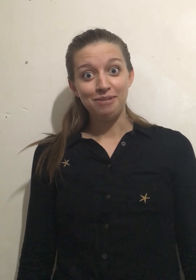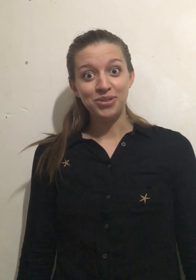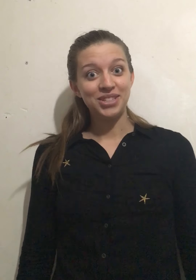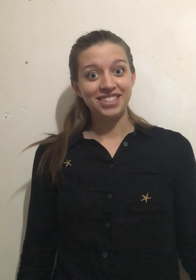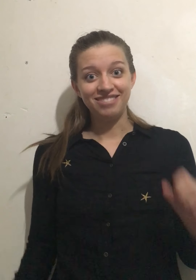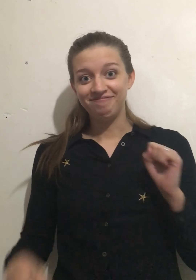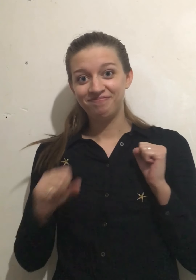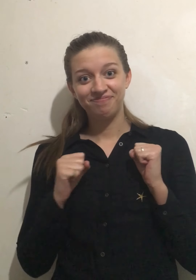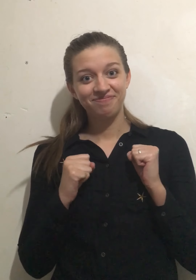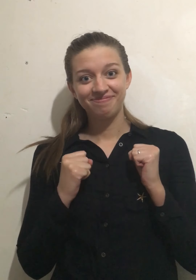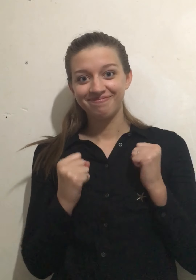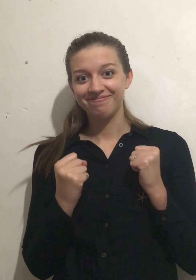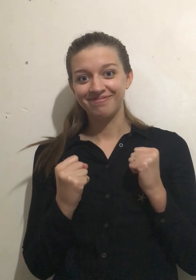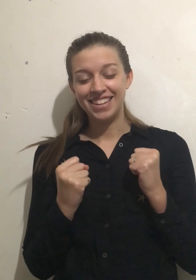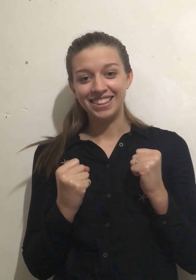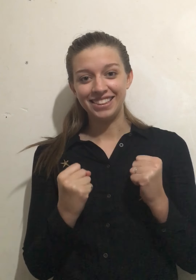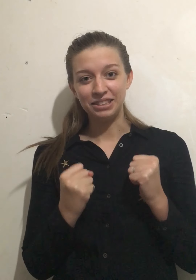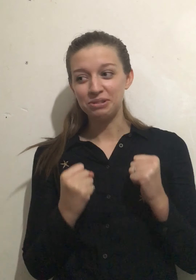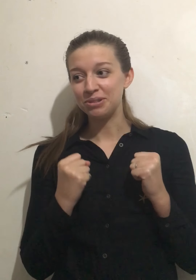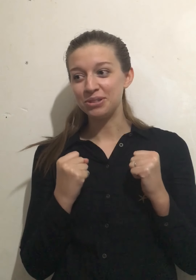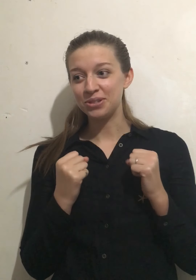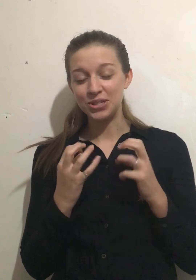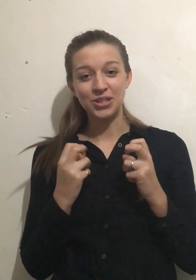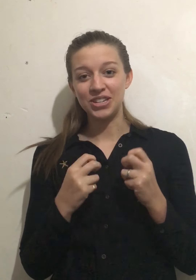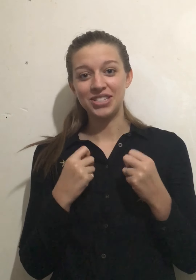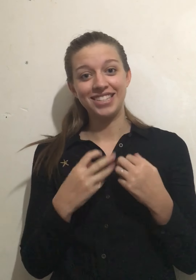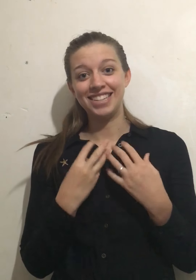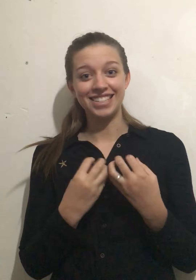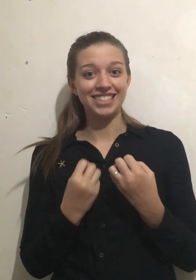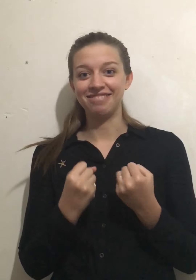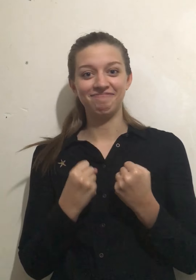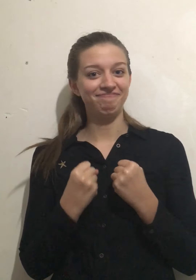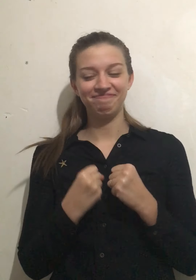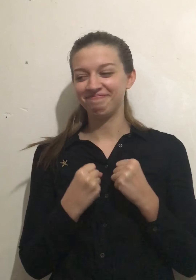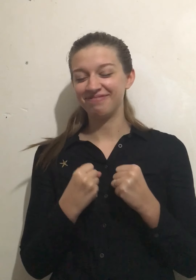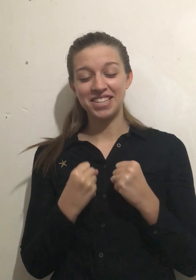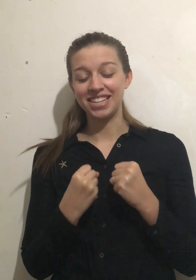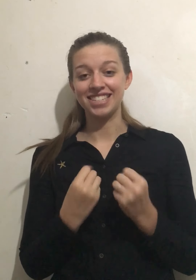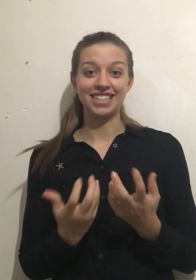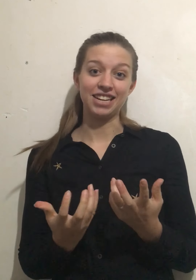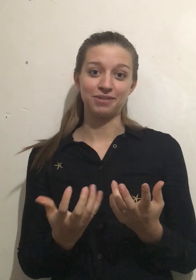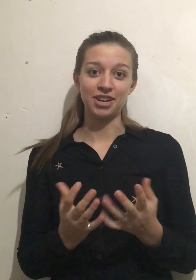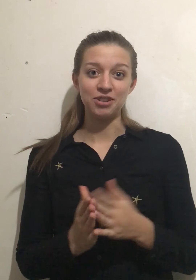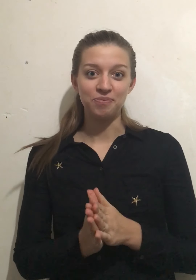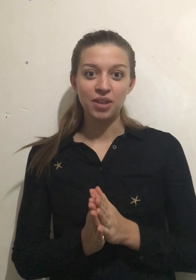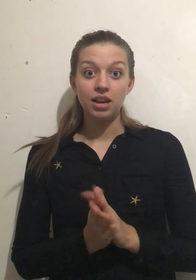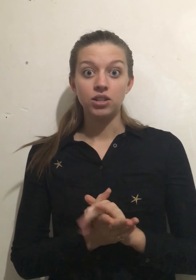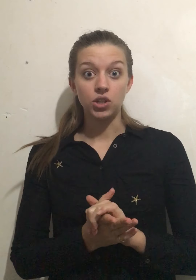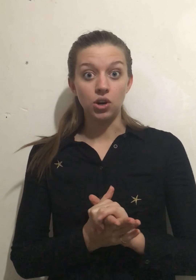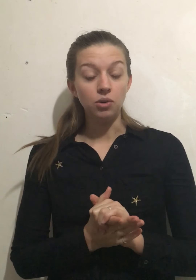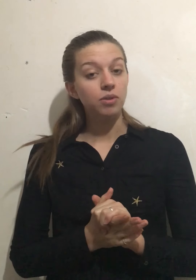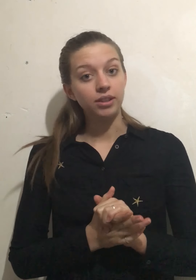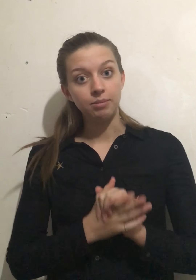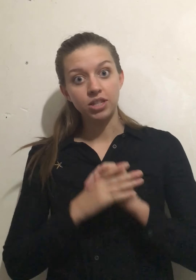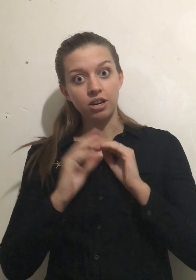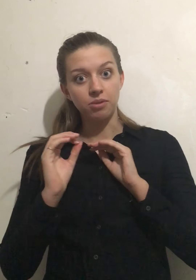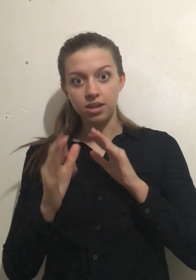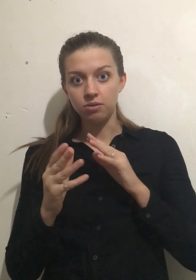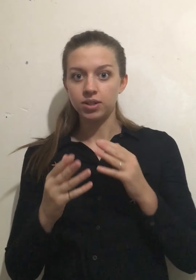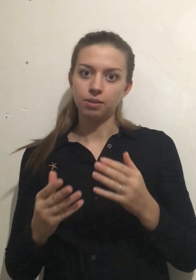sometimes the local sugar just doesn't satisfy you. So let me share with you something